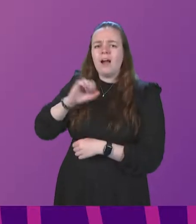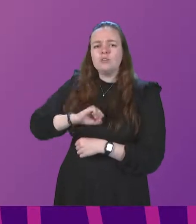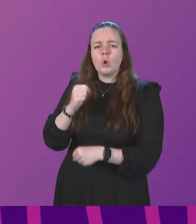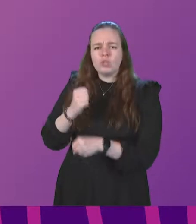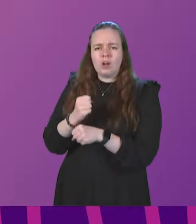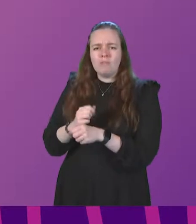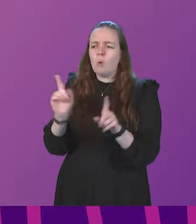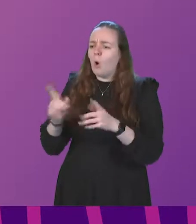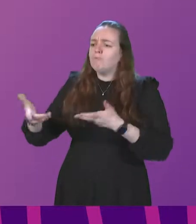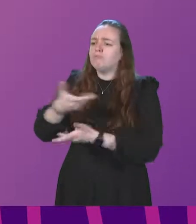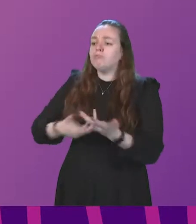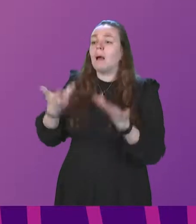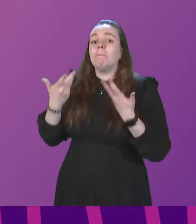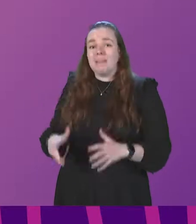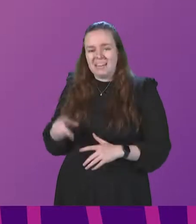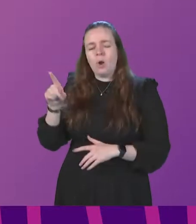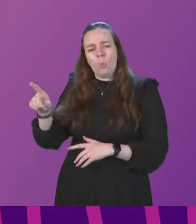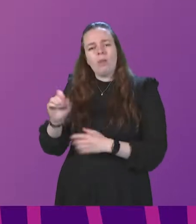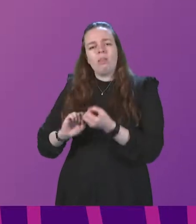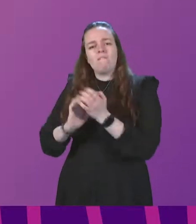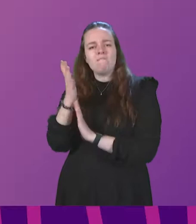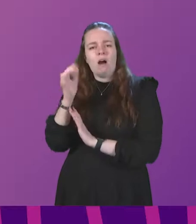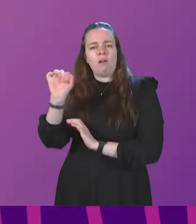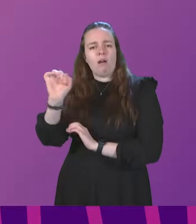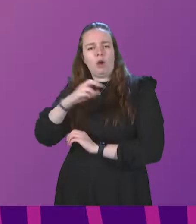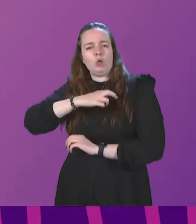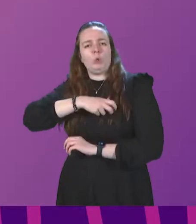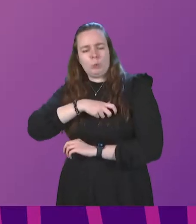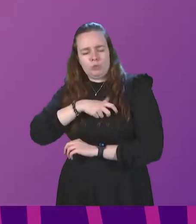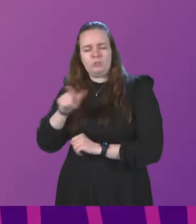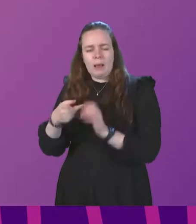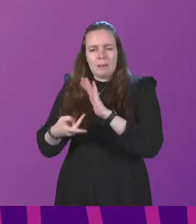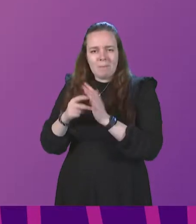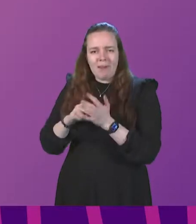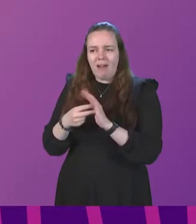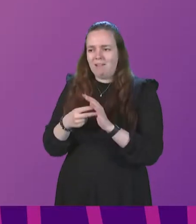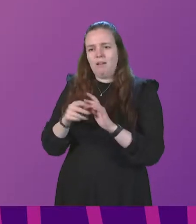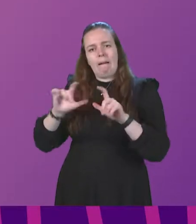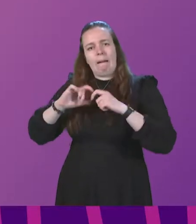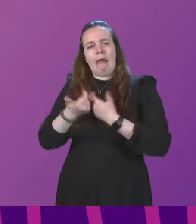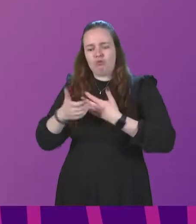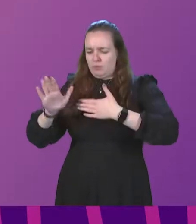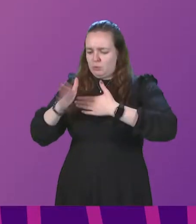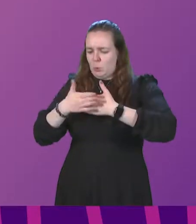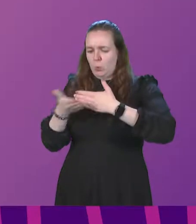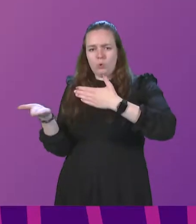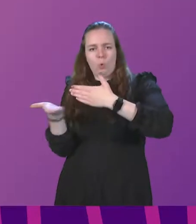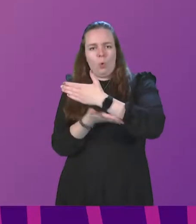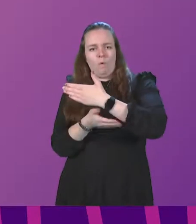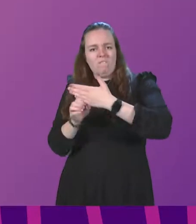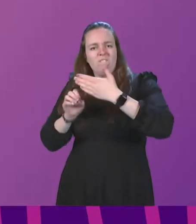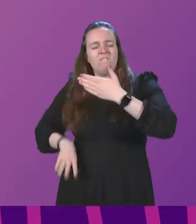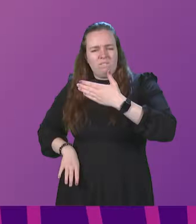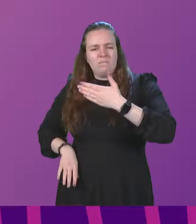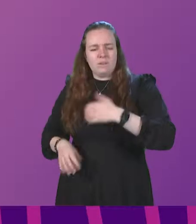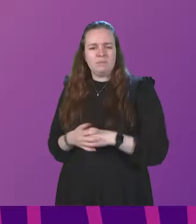discussions it has had with the Fire Brigades Union on its plans to remove the bottom of classroom doors. Cabinet Secretary